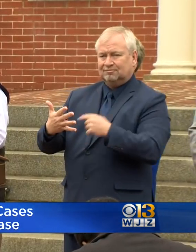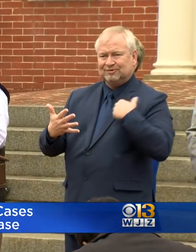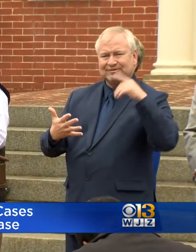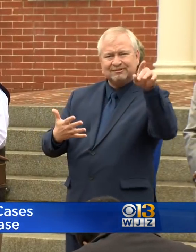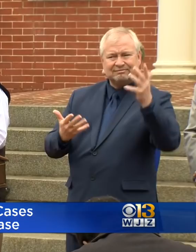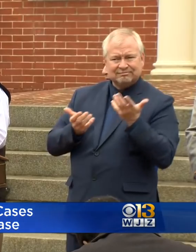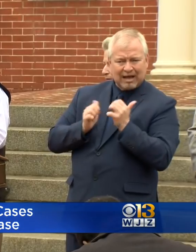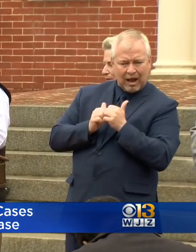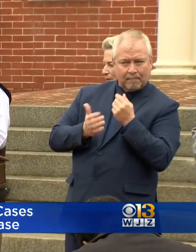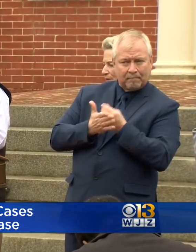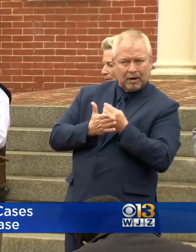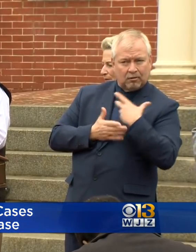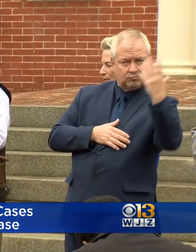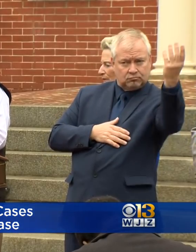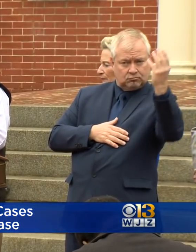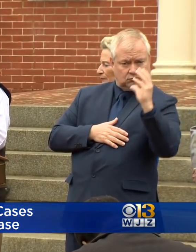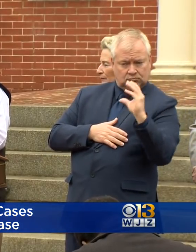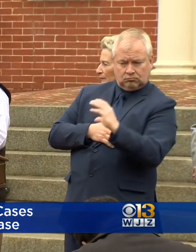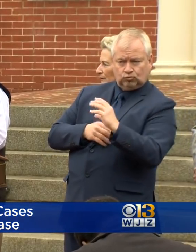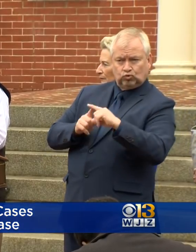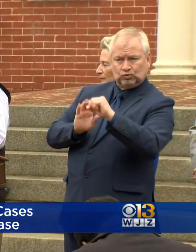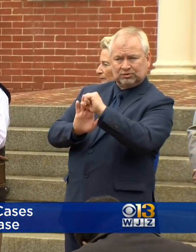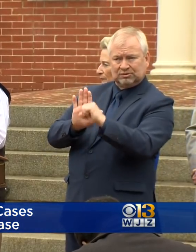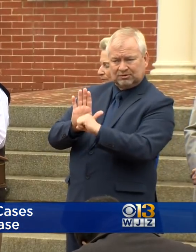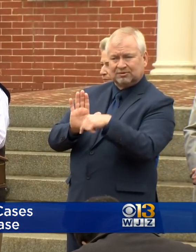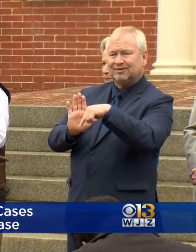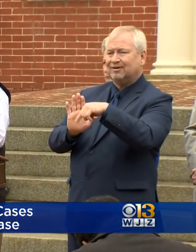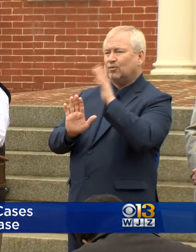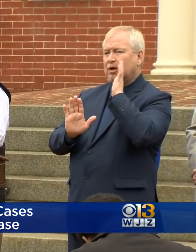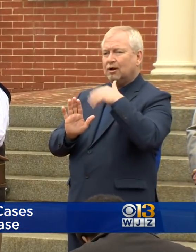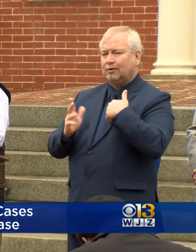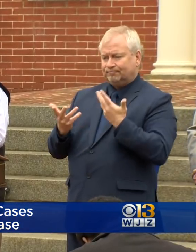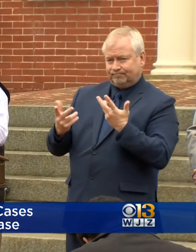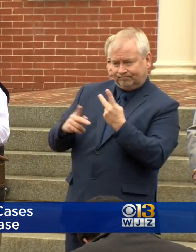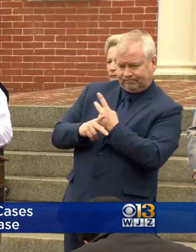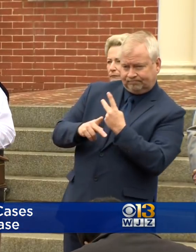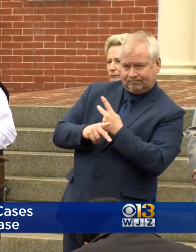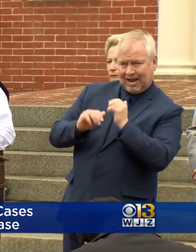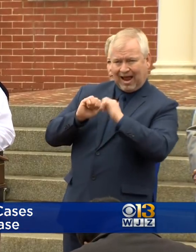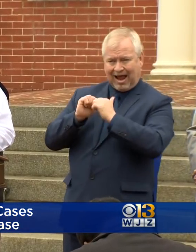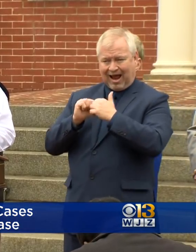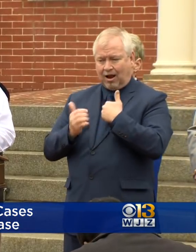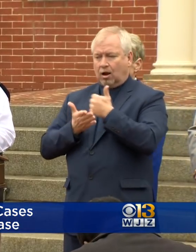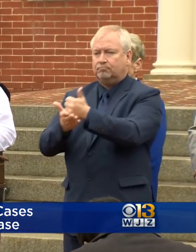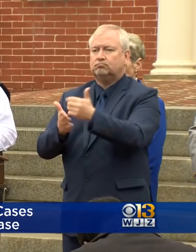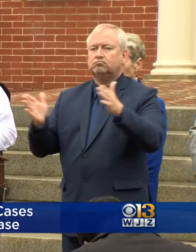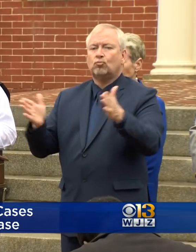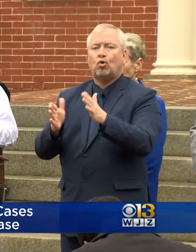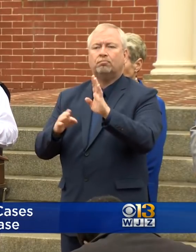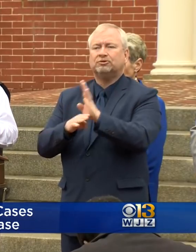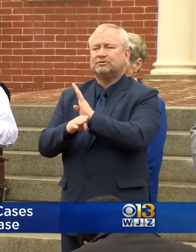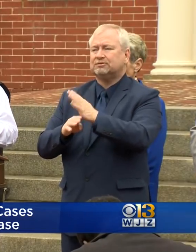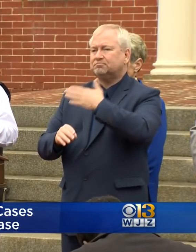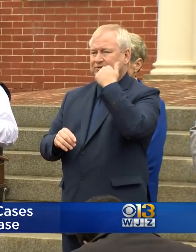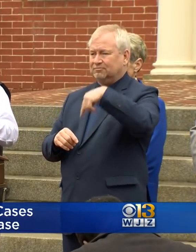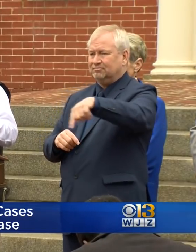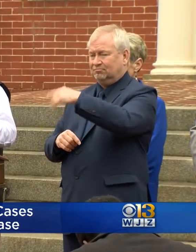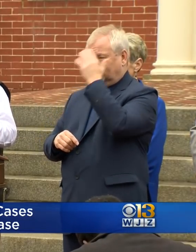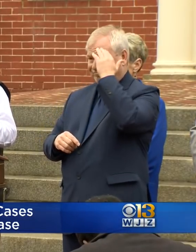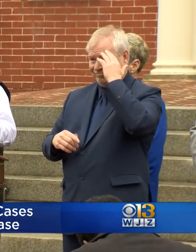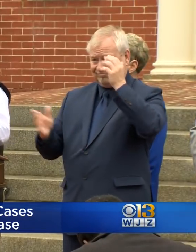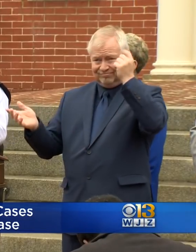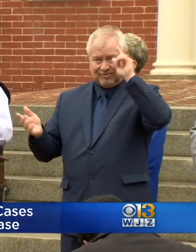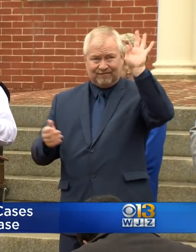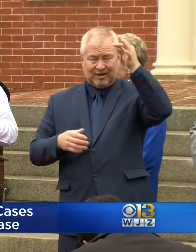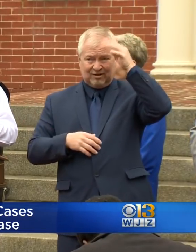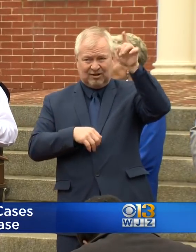the states, because I think we're in a better capacity to help those small businesses, and it's why we have that on the list. Look, the federal government is